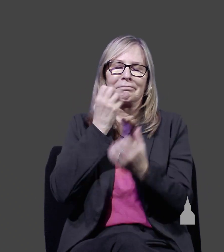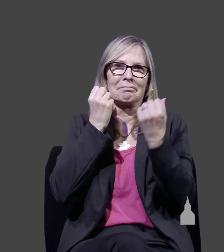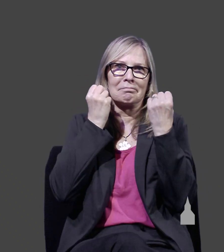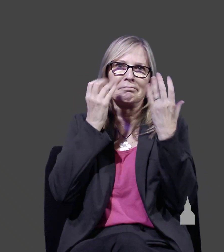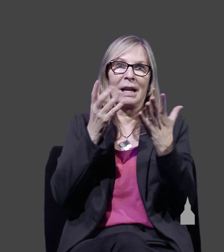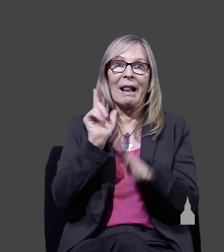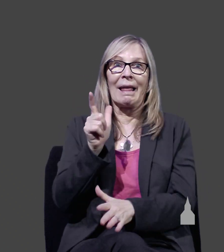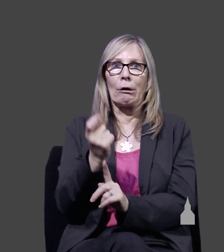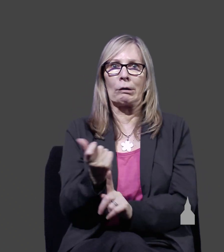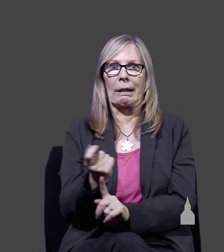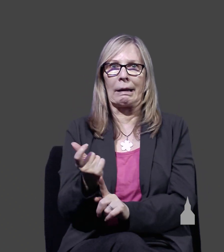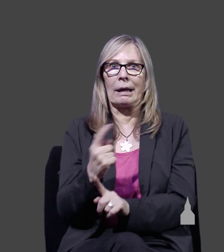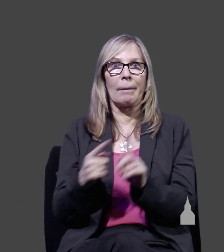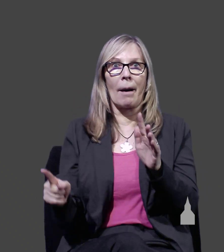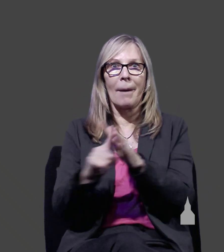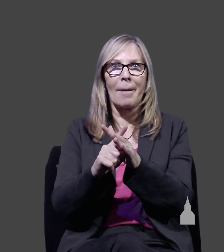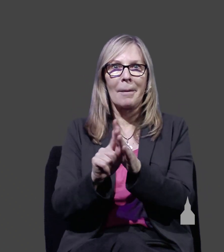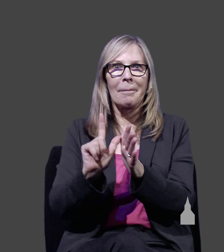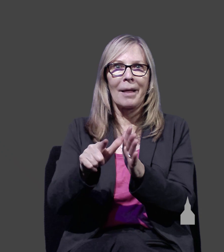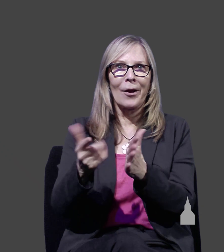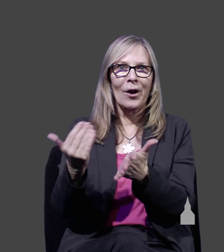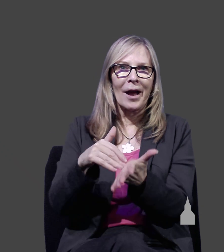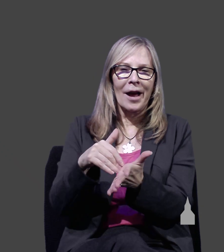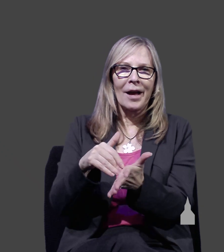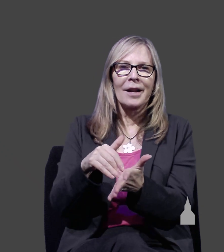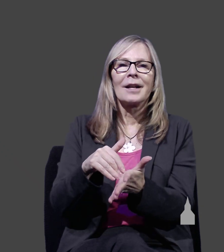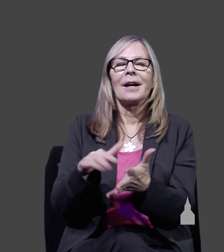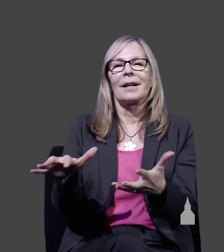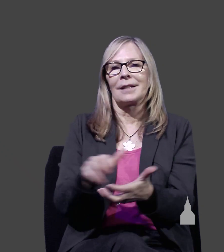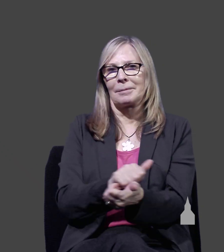They're deleted, but they pop back up.